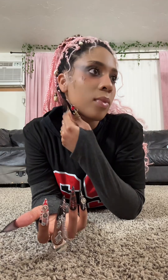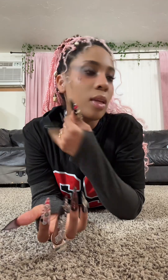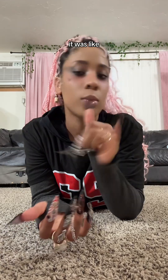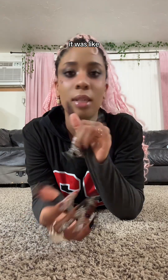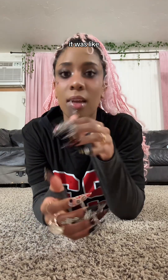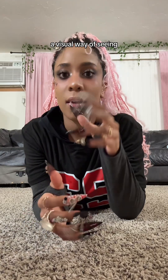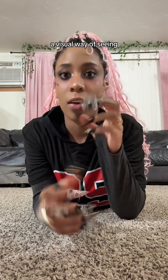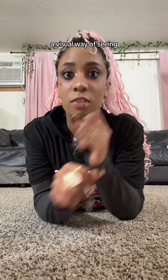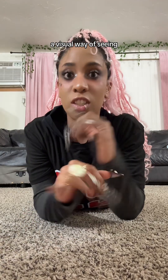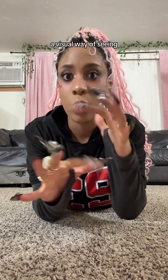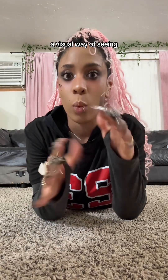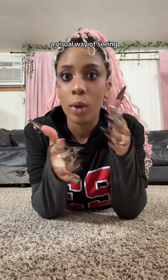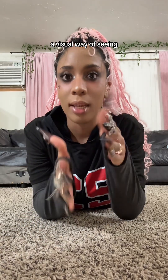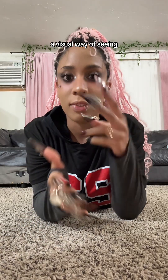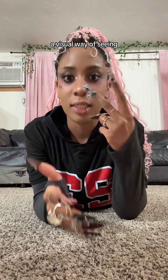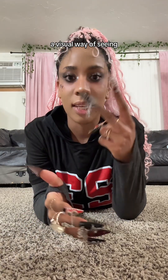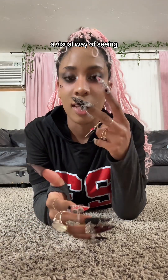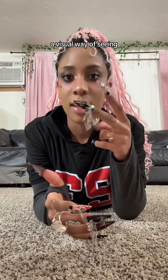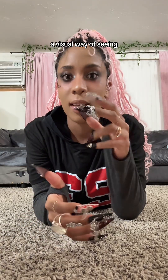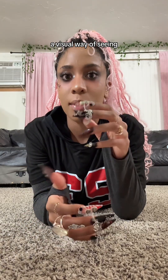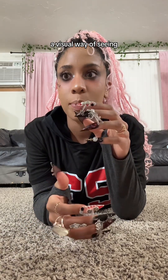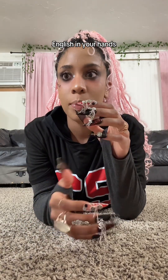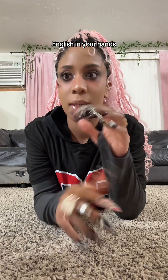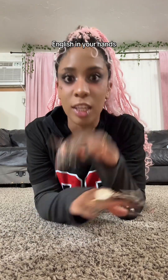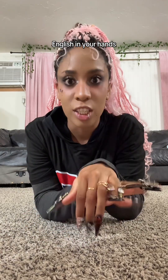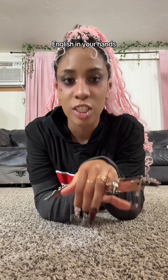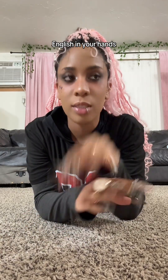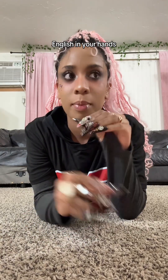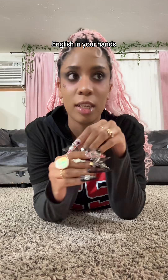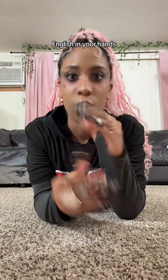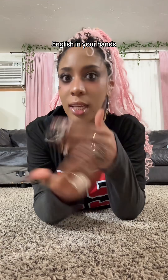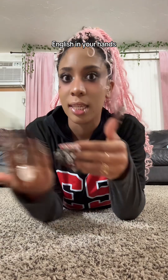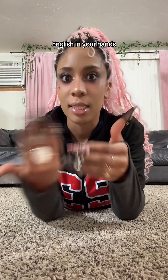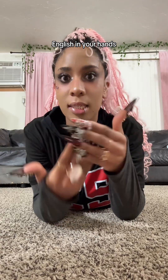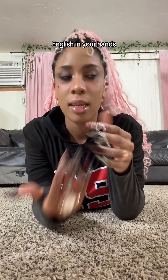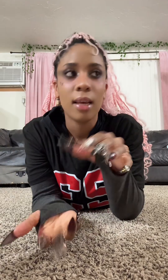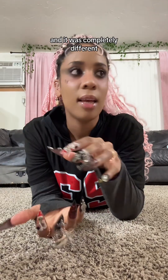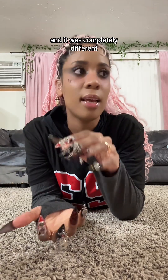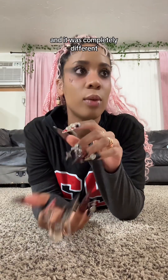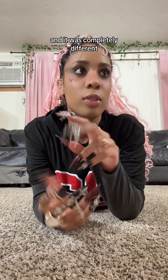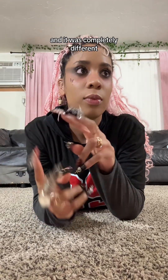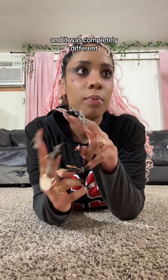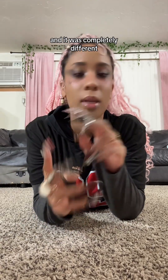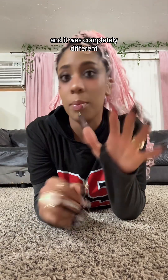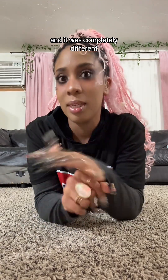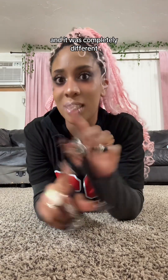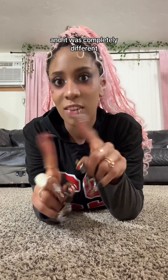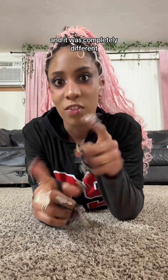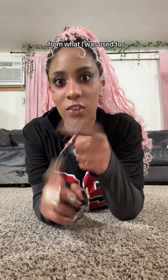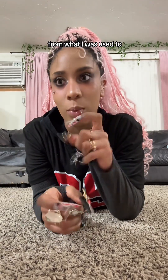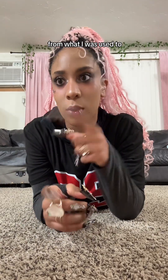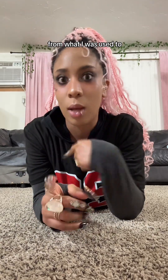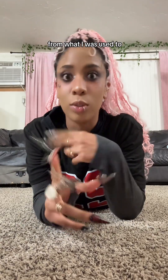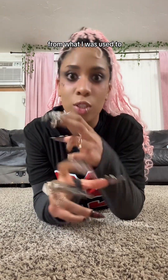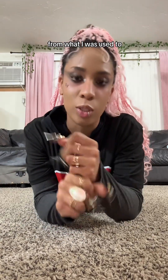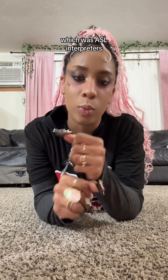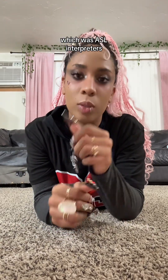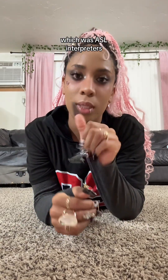with like a visual way of saying English in your hands. And it was completely different from what I was used to, which was